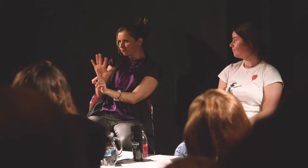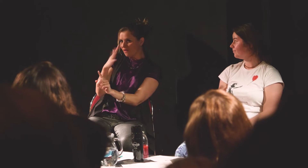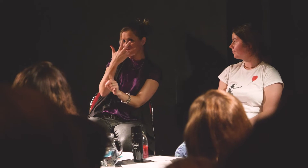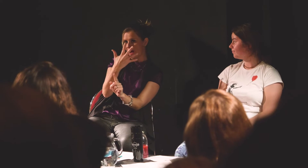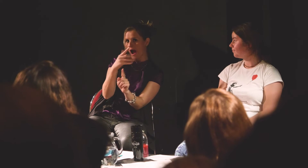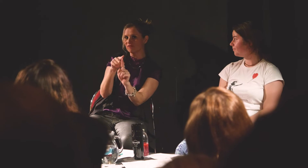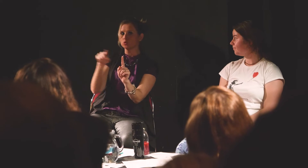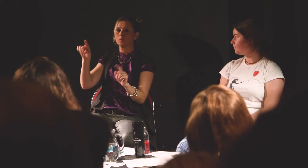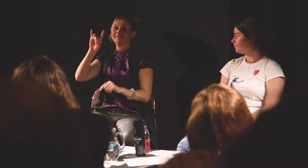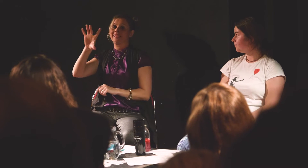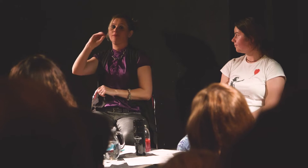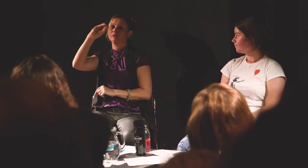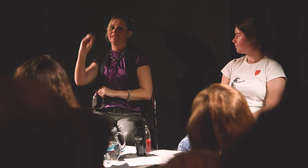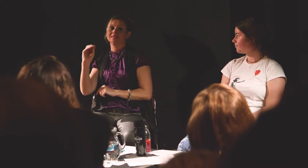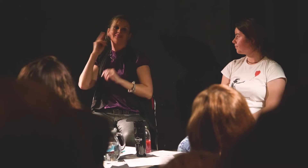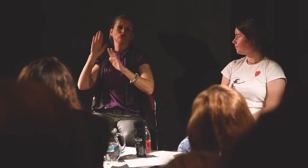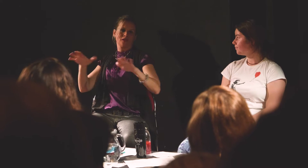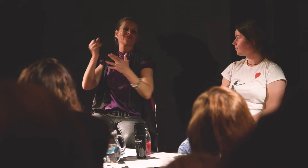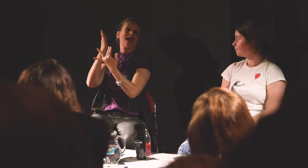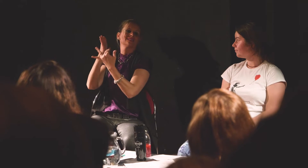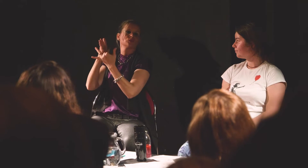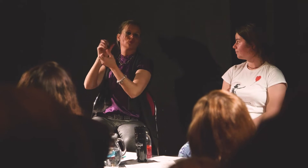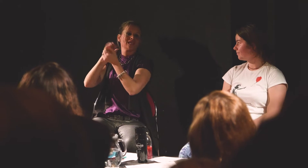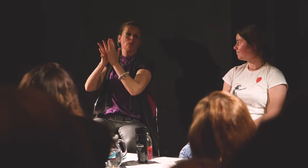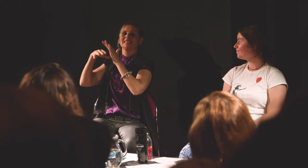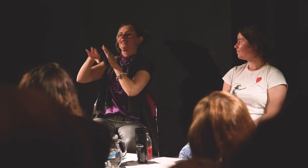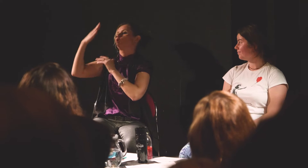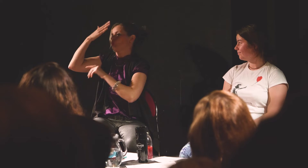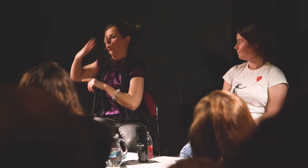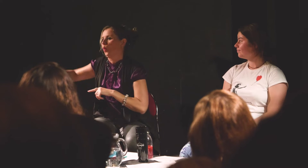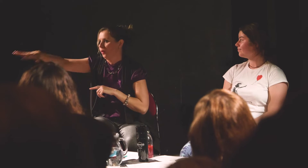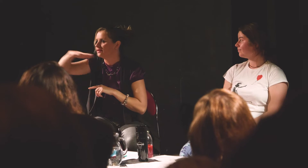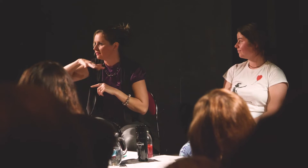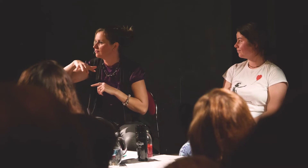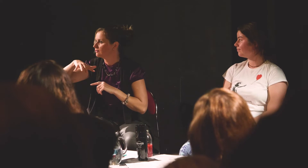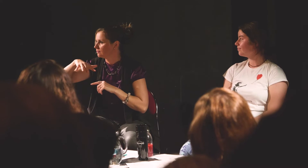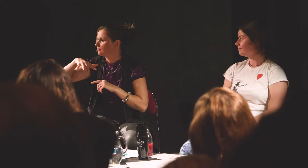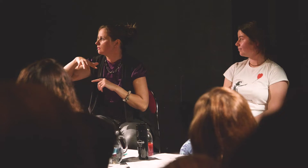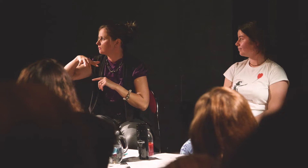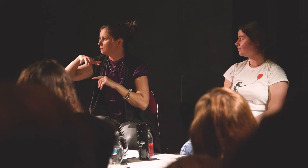New Zealand, that's around 5 to 10% of deaf children having access in school.